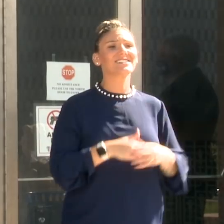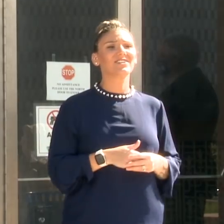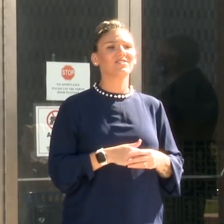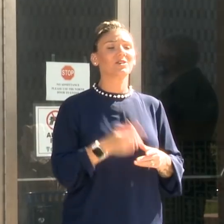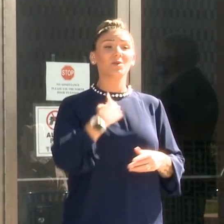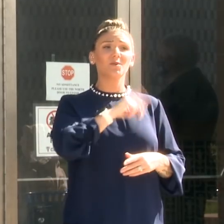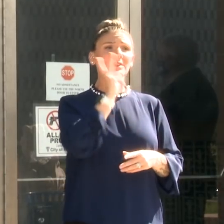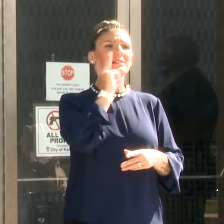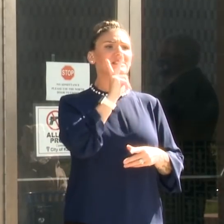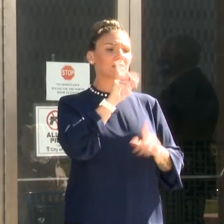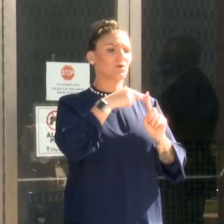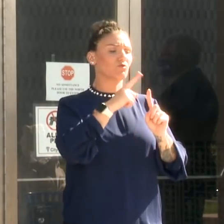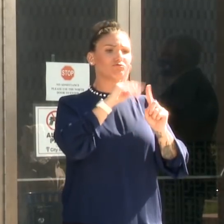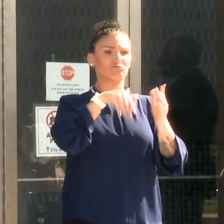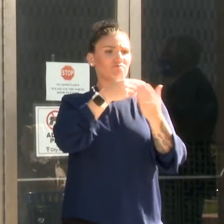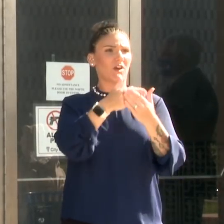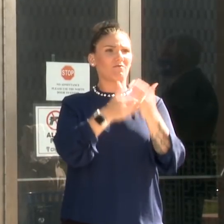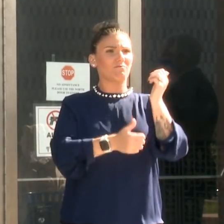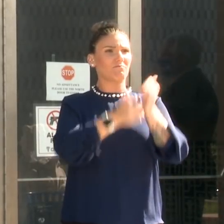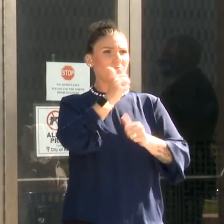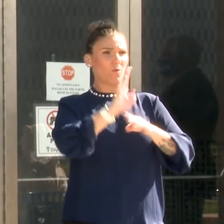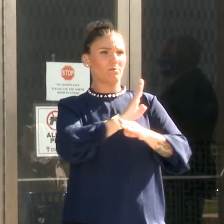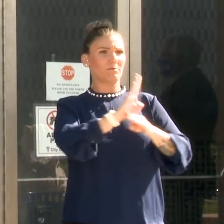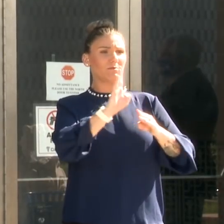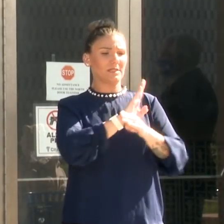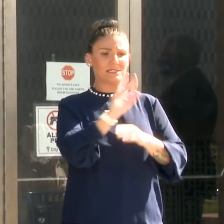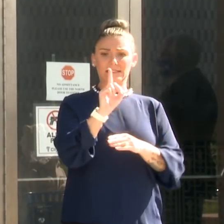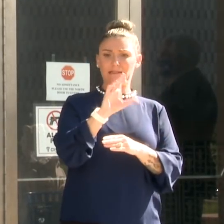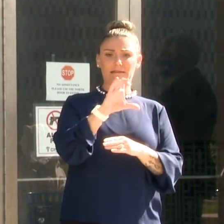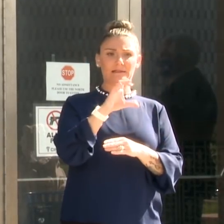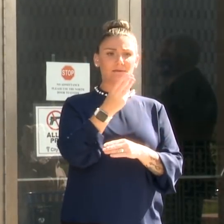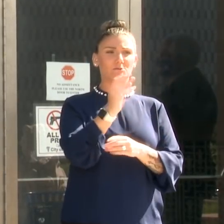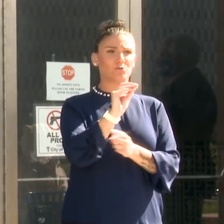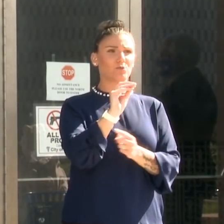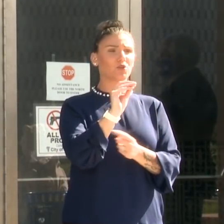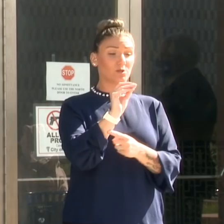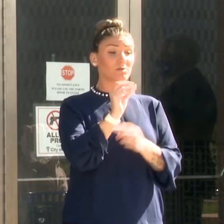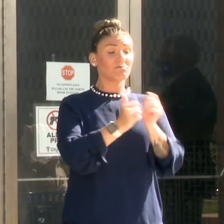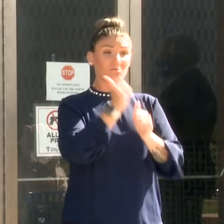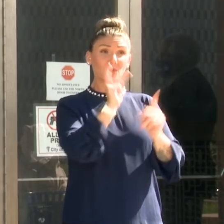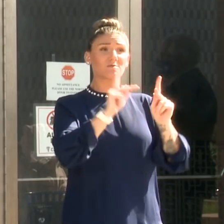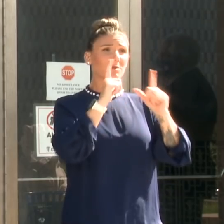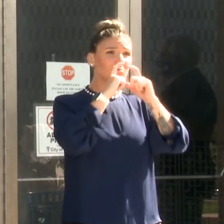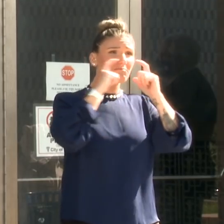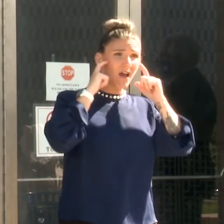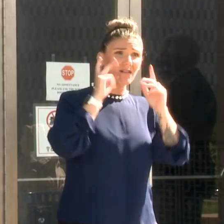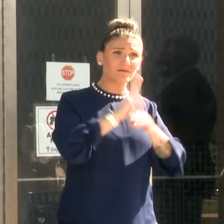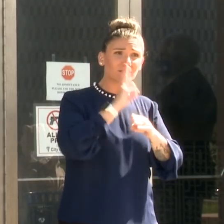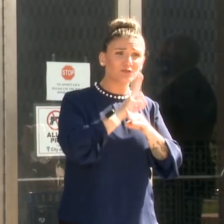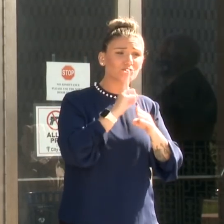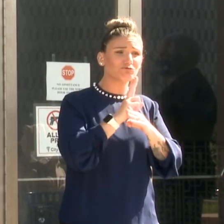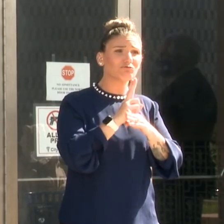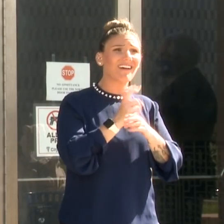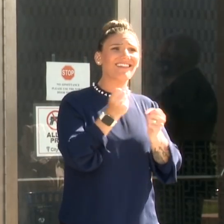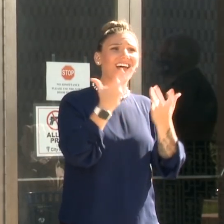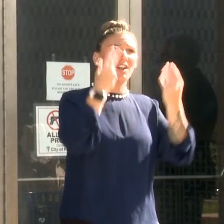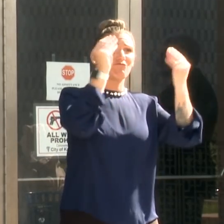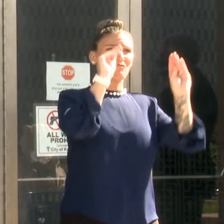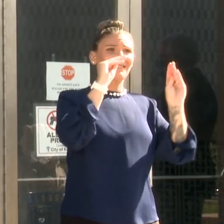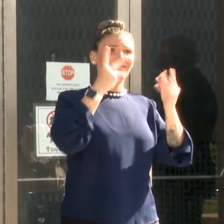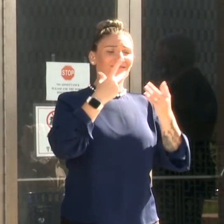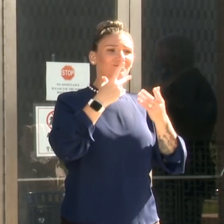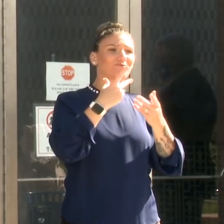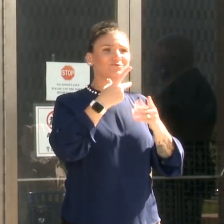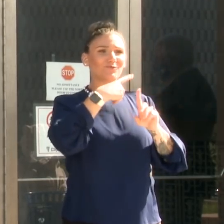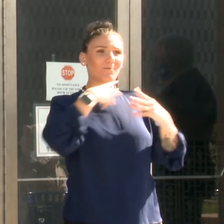do see, and when you go to most establishments in Kansas City, people are wearing masks. A lot of our large retailers have signs out at the front talking